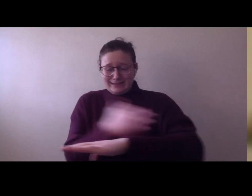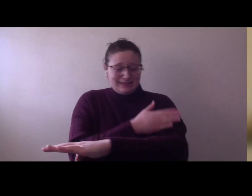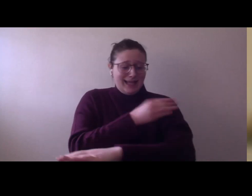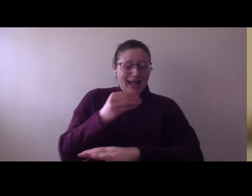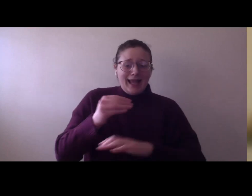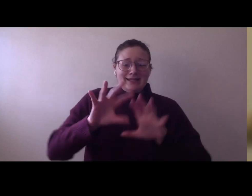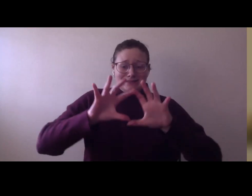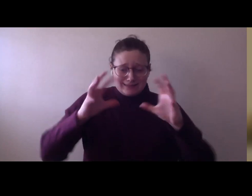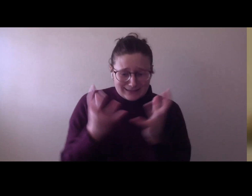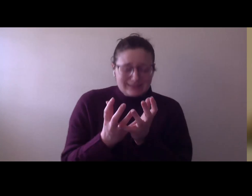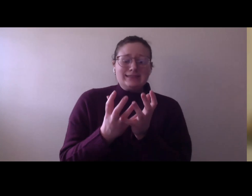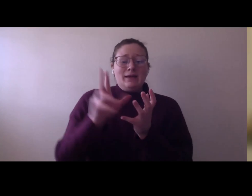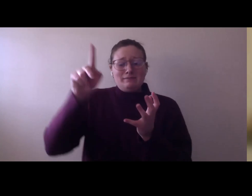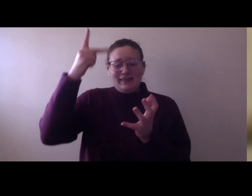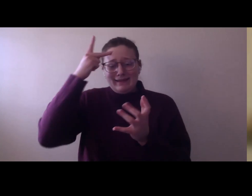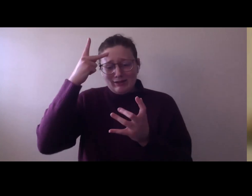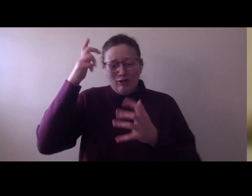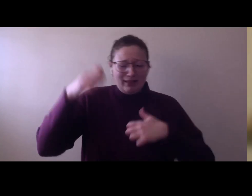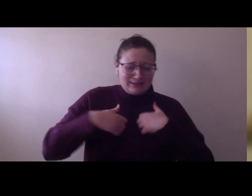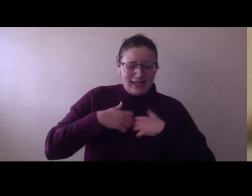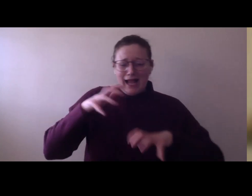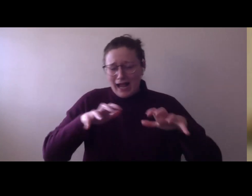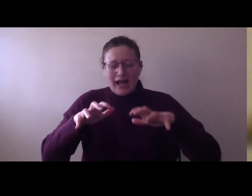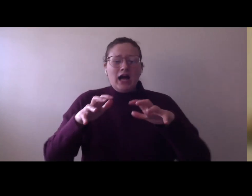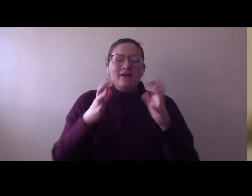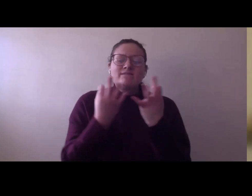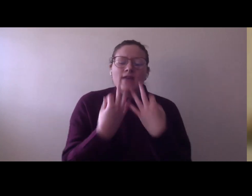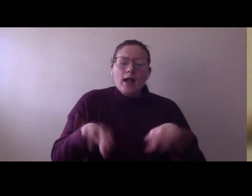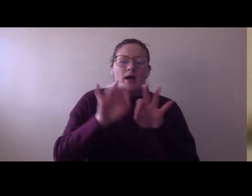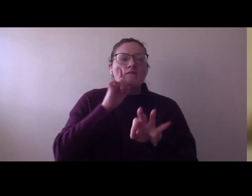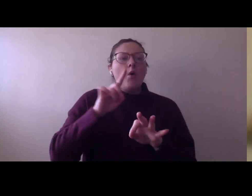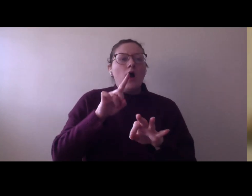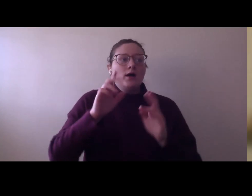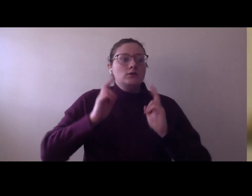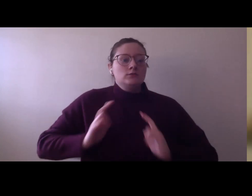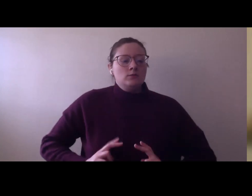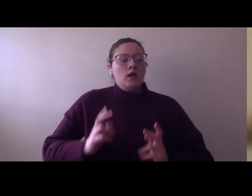tension, it's all the more important for the rights of American